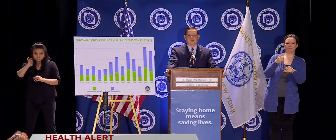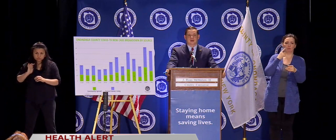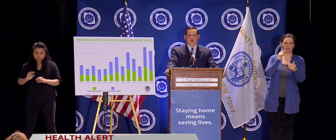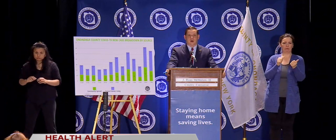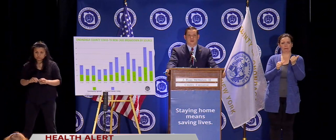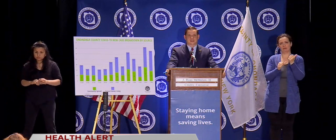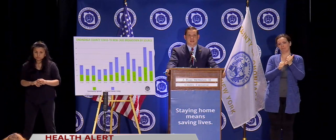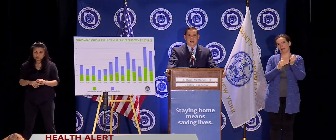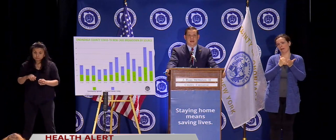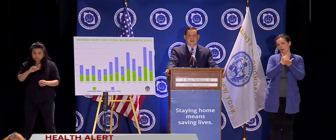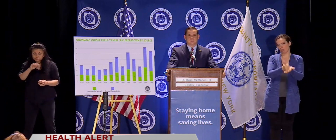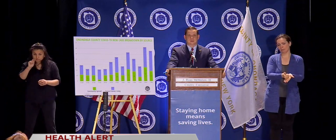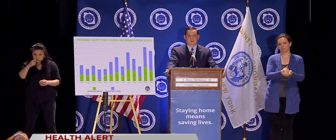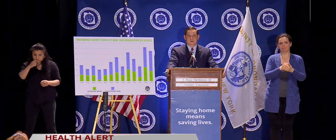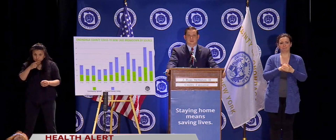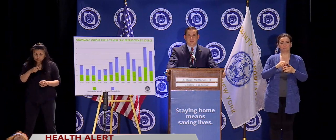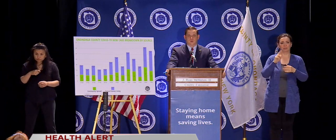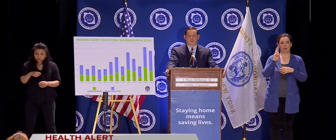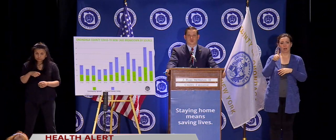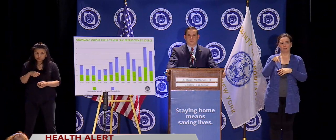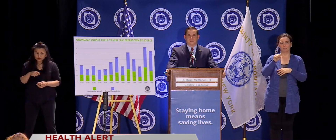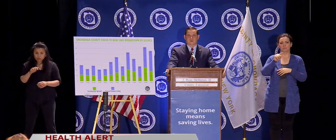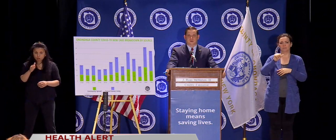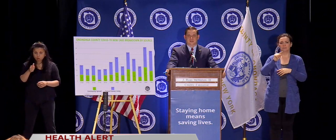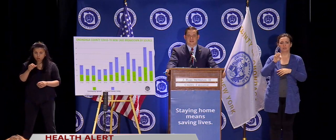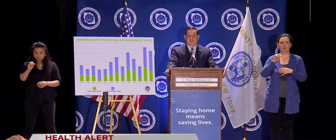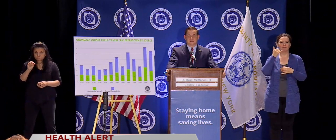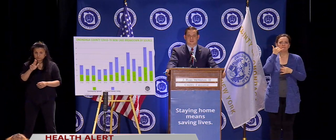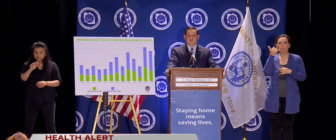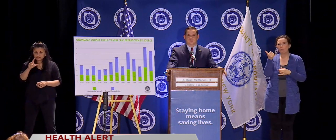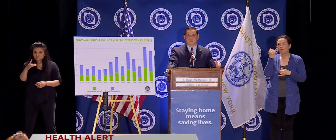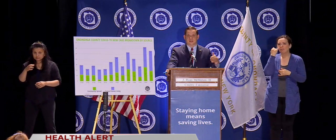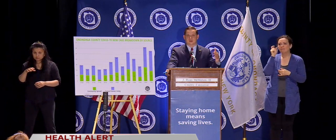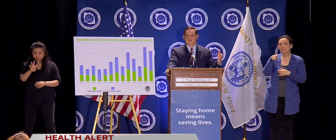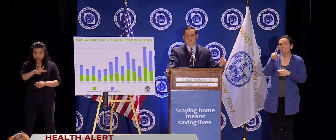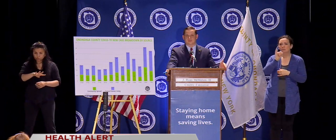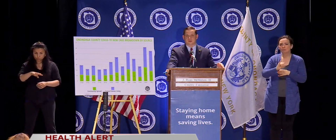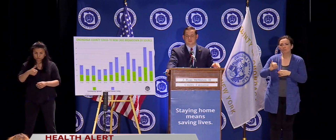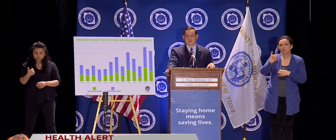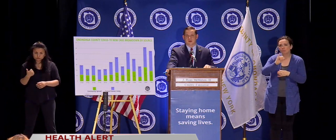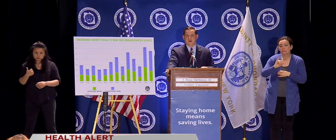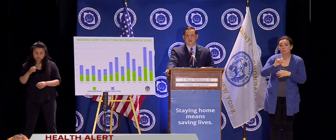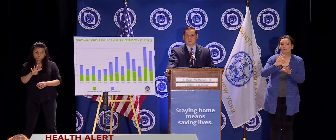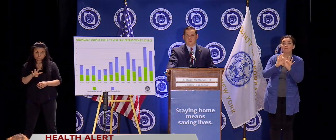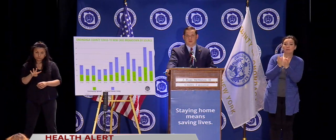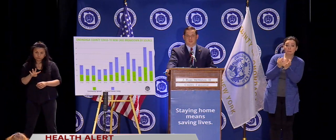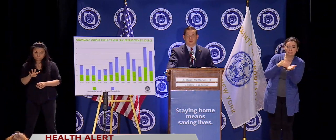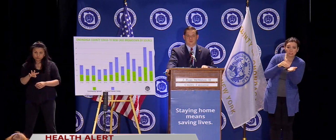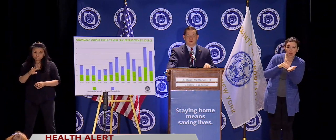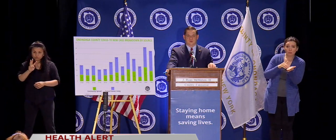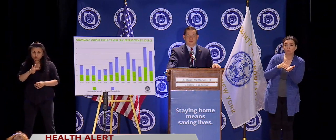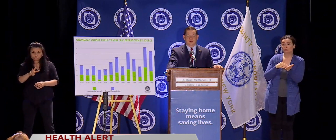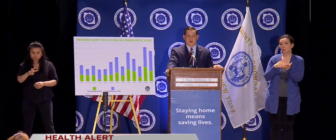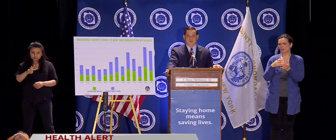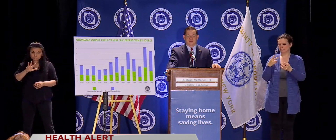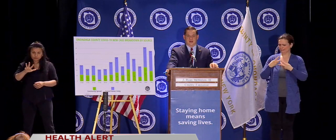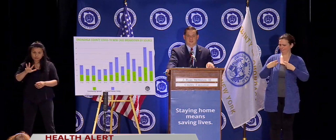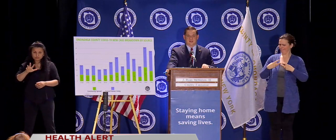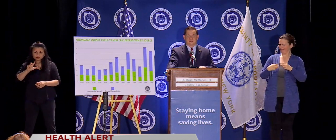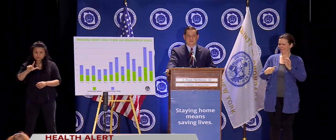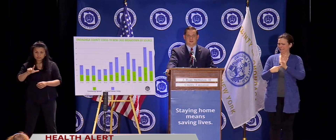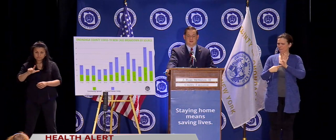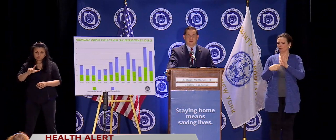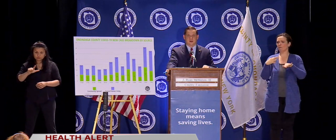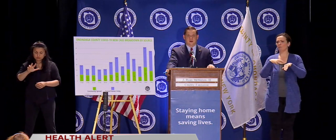315-464-3979. Call this line. They will screen you for testings. If you're sick, you have symptoms, then we'll get you to the